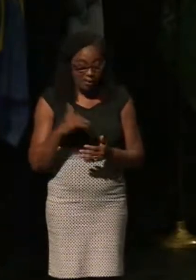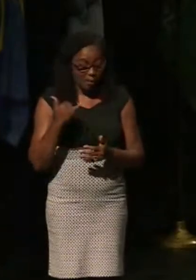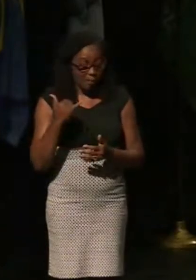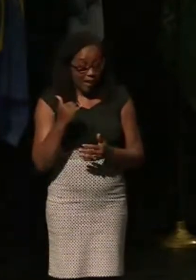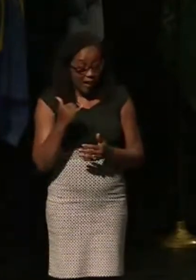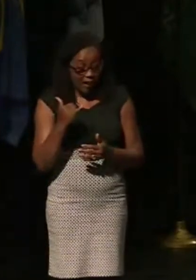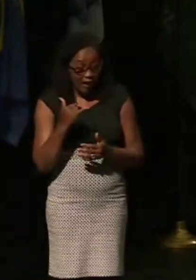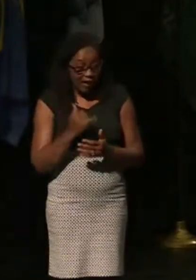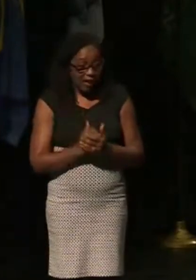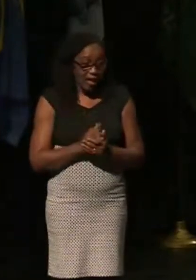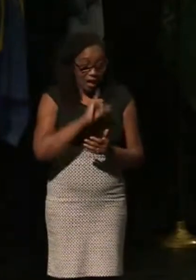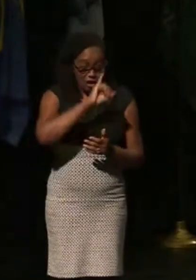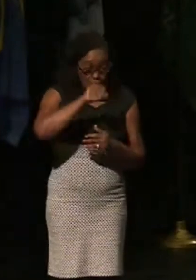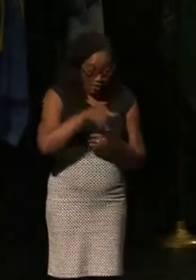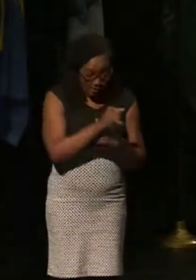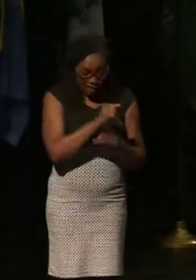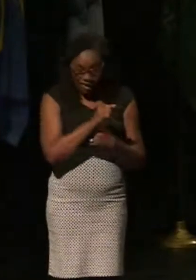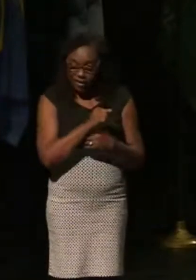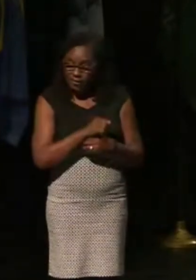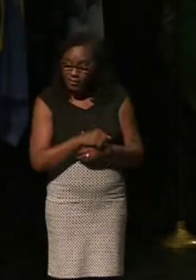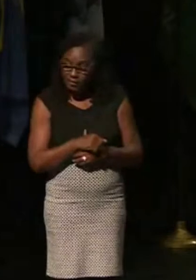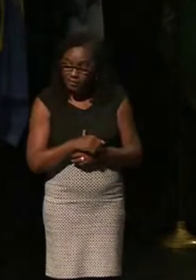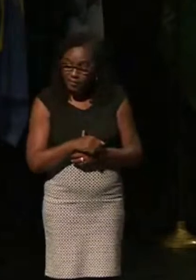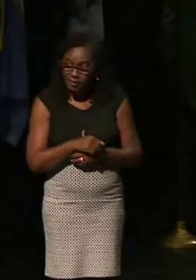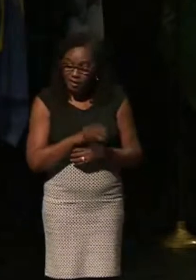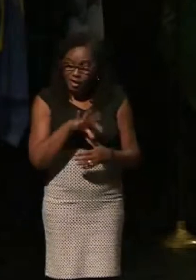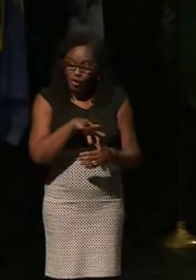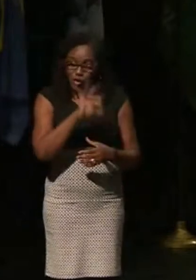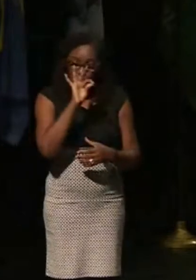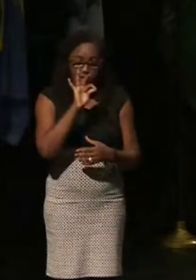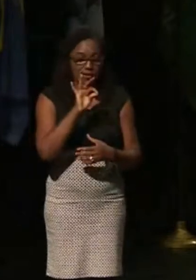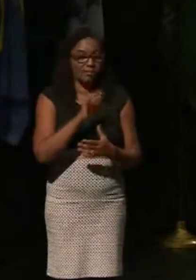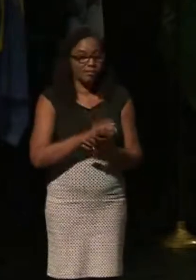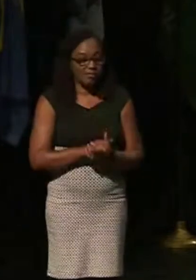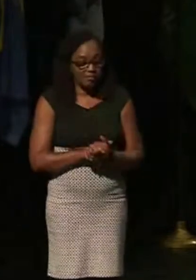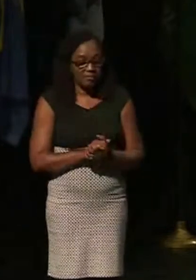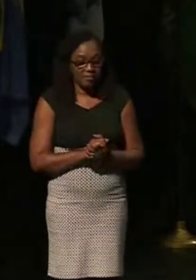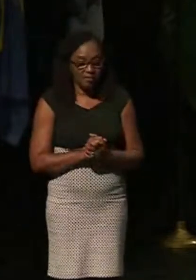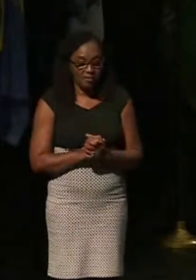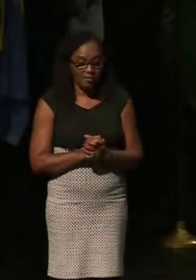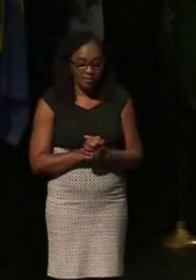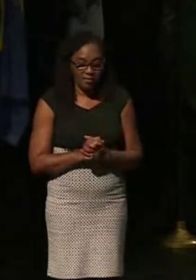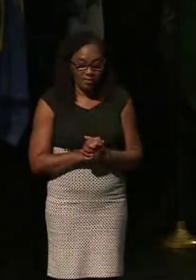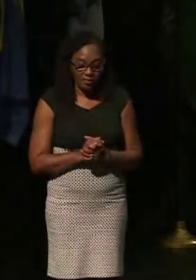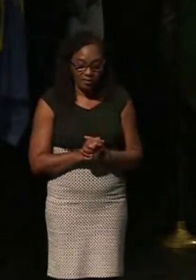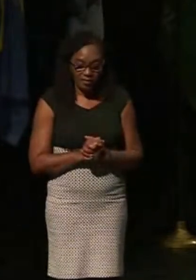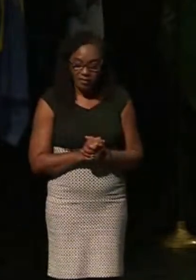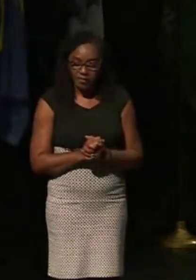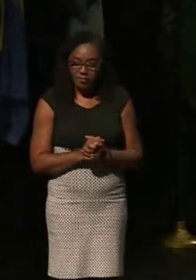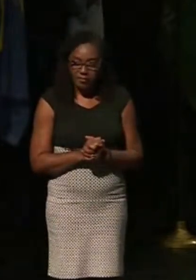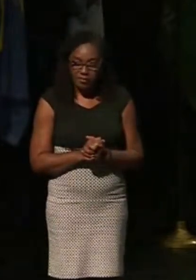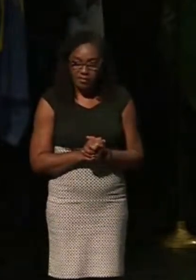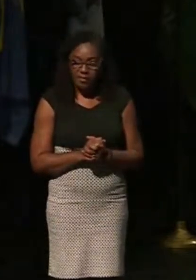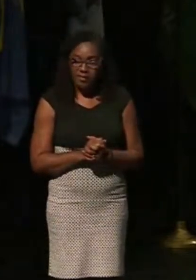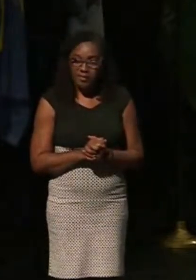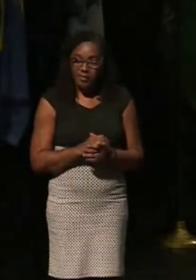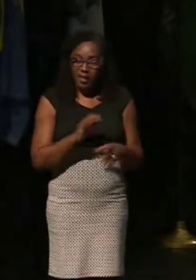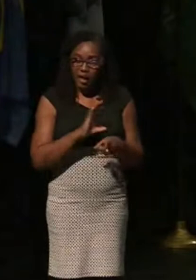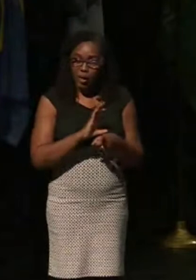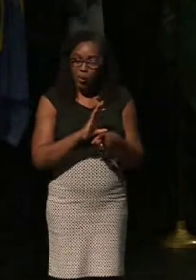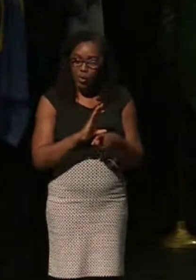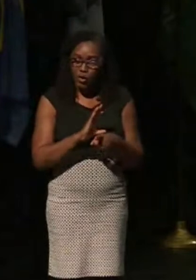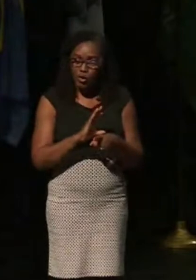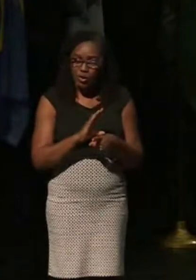tournament in Jamaica, and they were selected, as I said, for that team. Our netball coach, Dr. Bridget